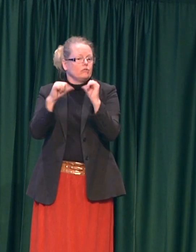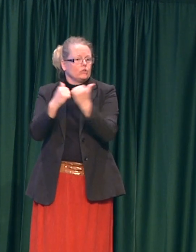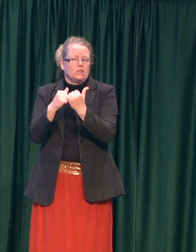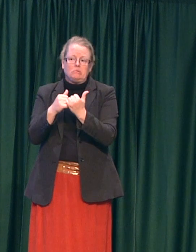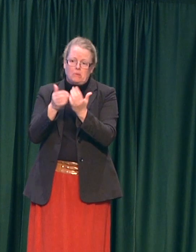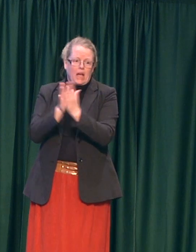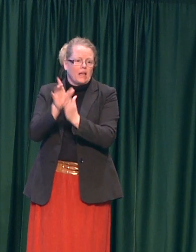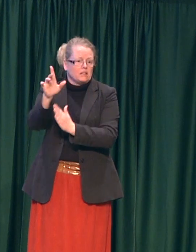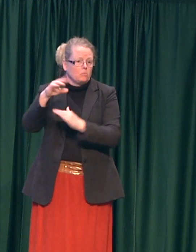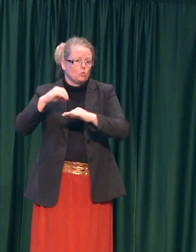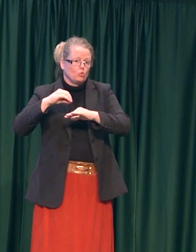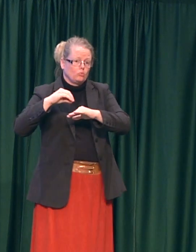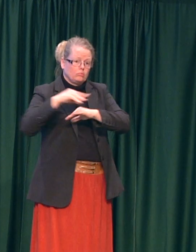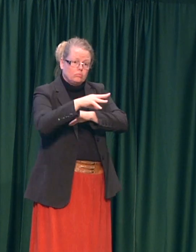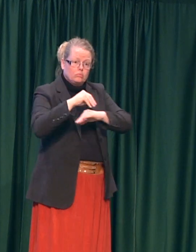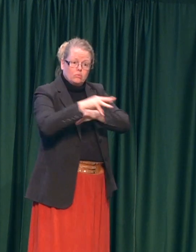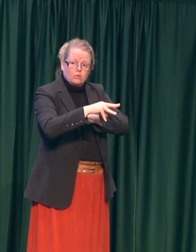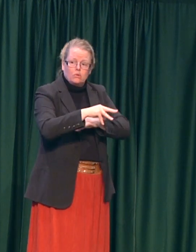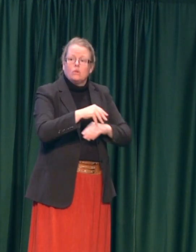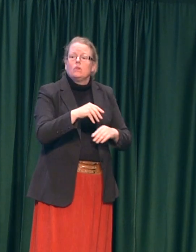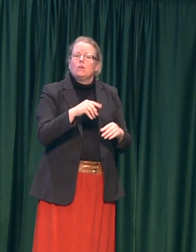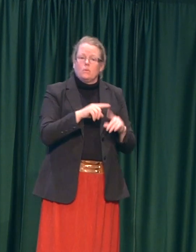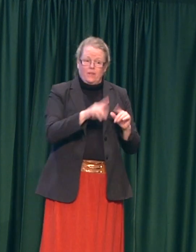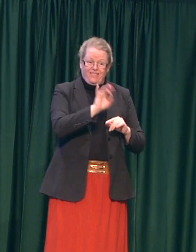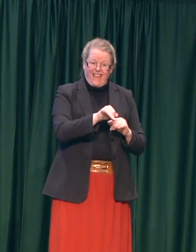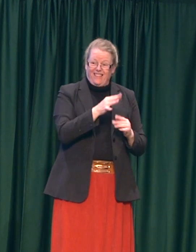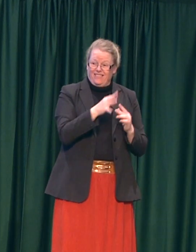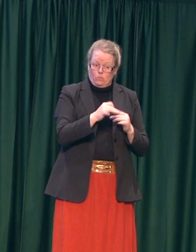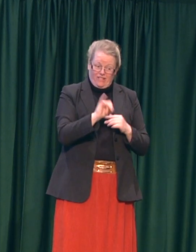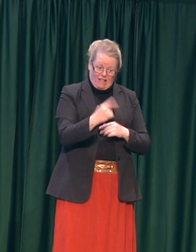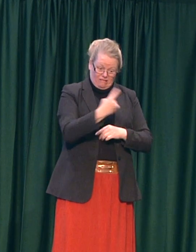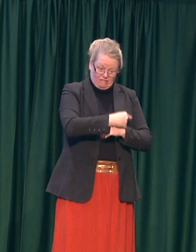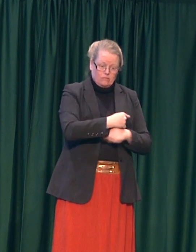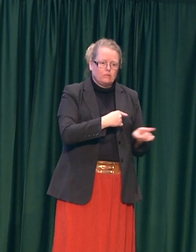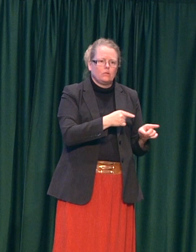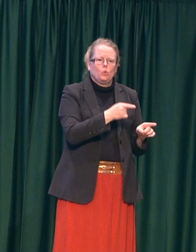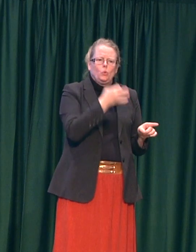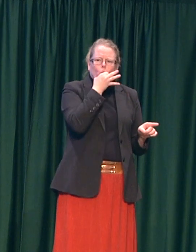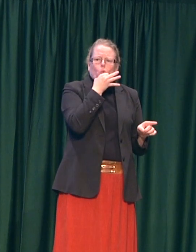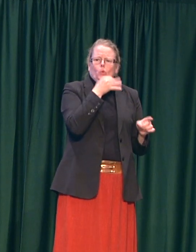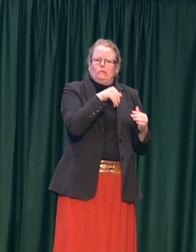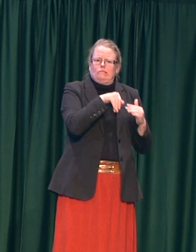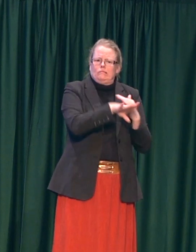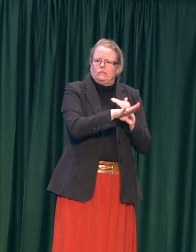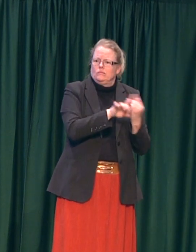We can often refer them to a state agency so that they can receive some advocacy,